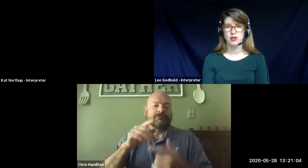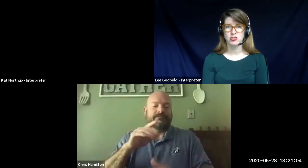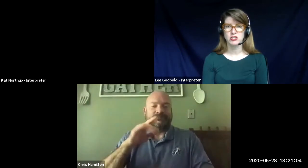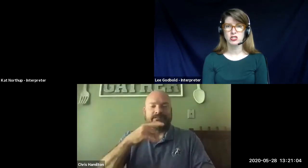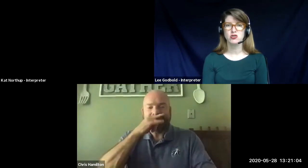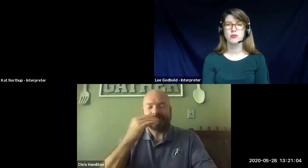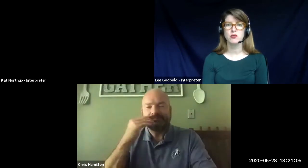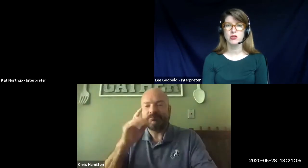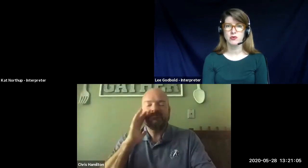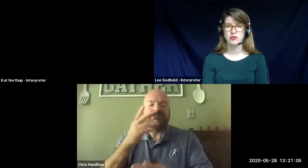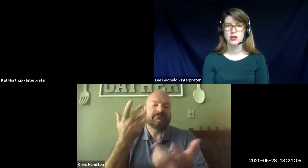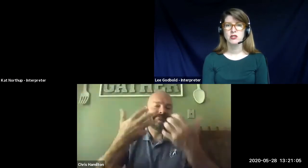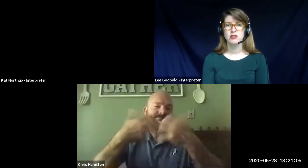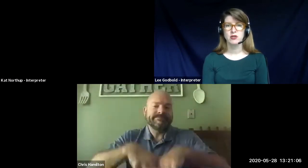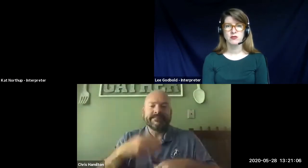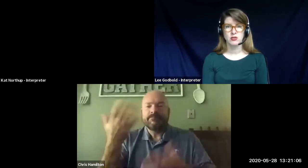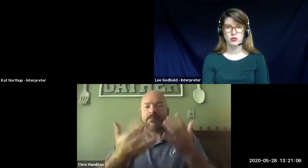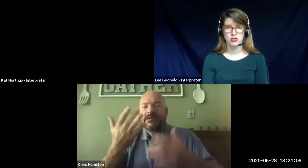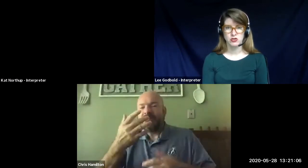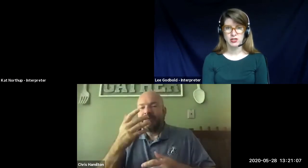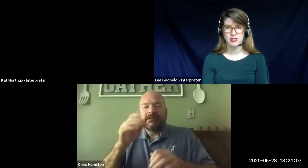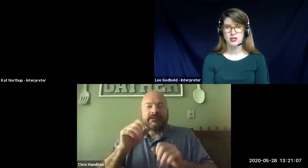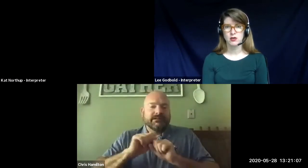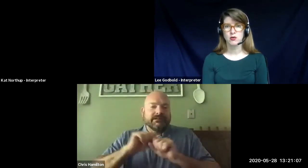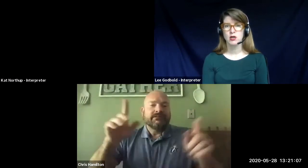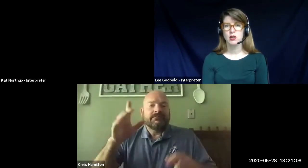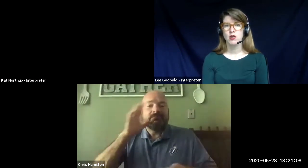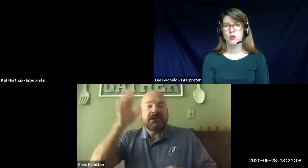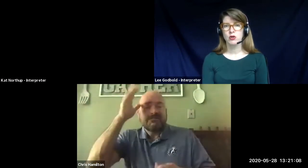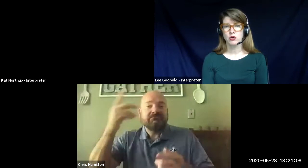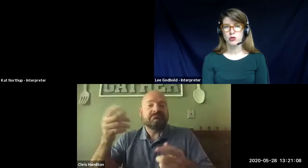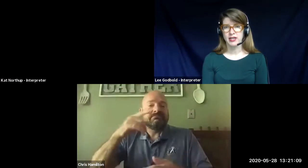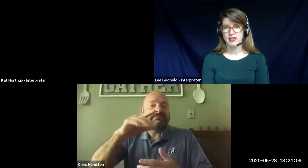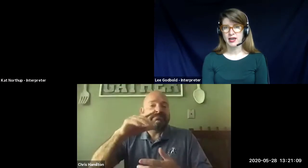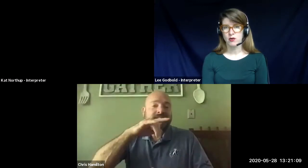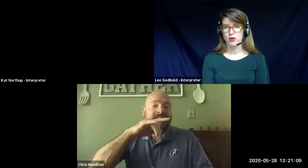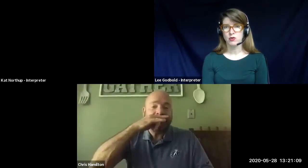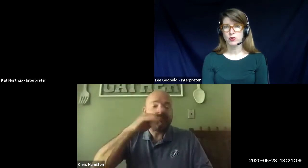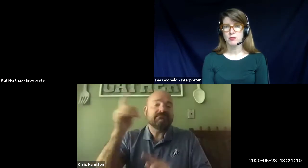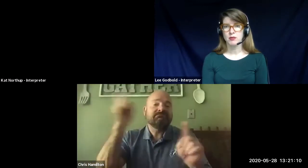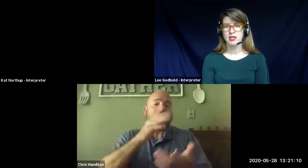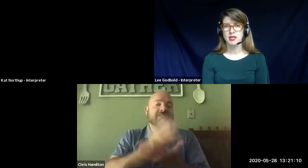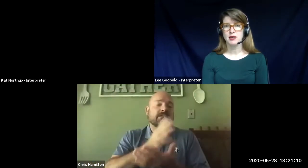actually distribute those to individual students. So we're going to coordinate that, whether we may be